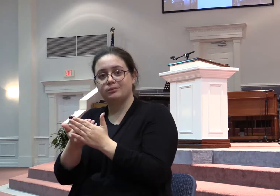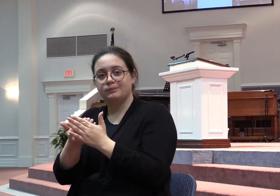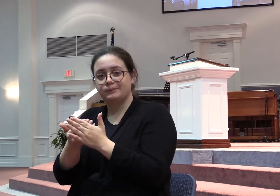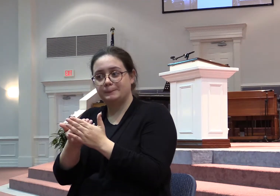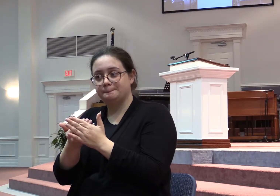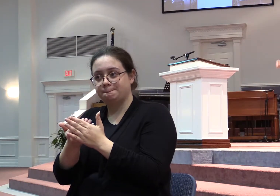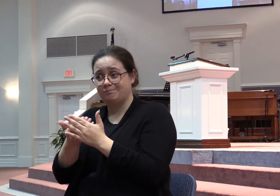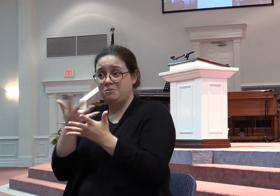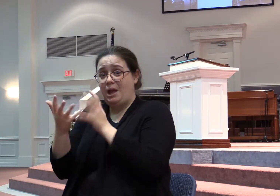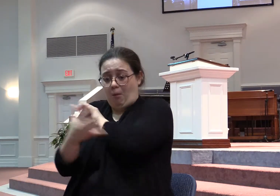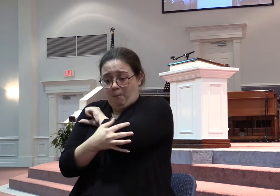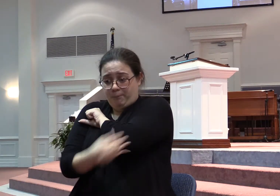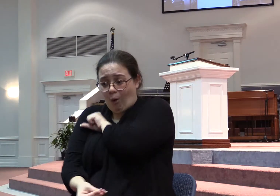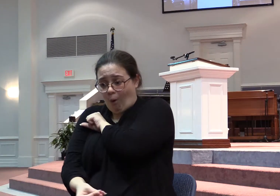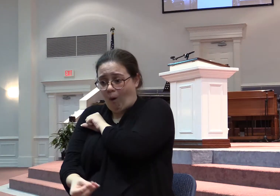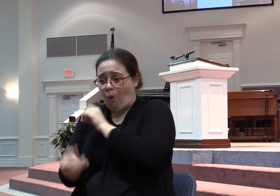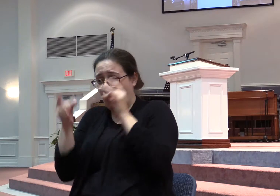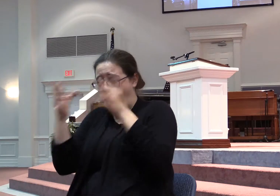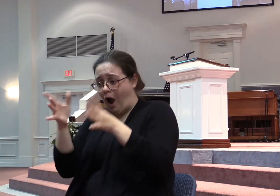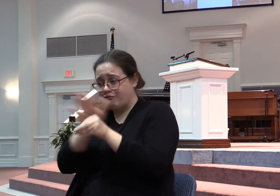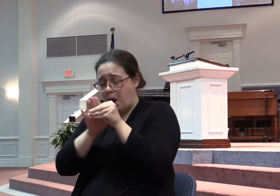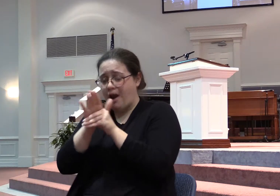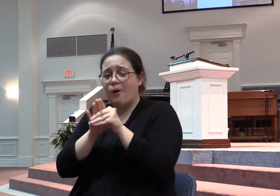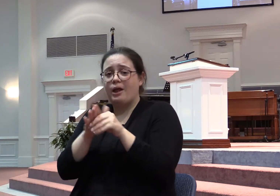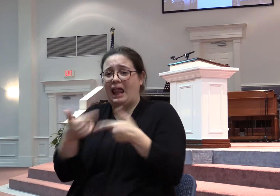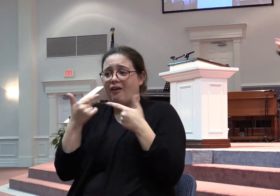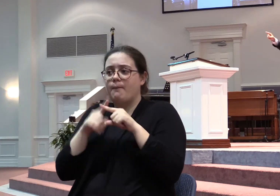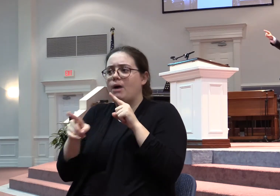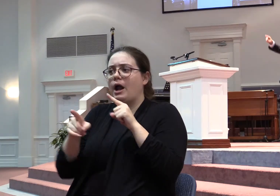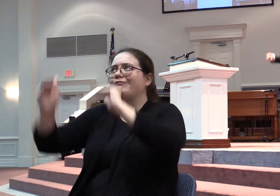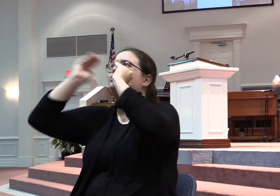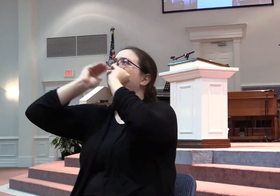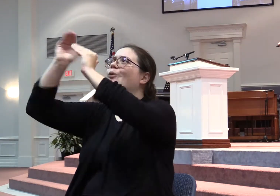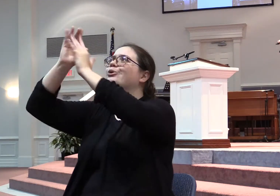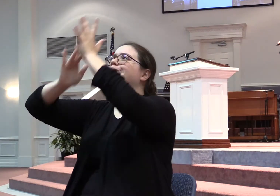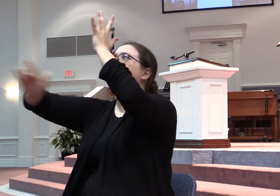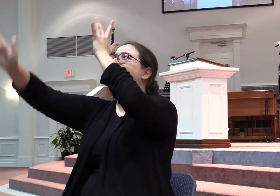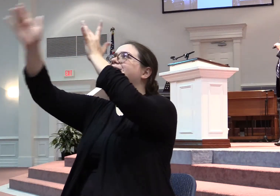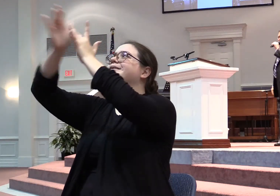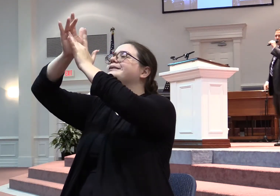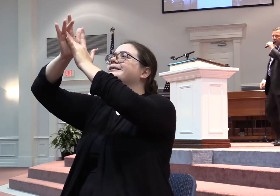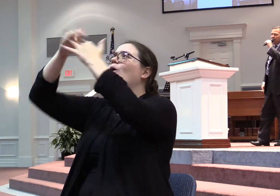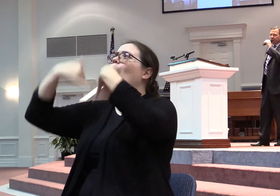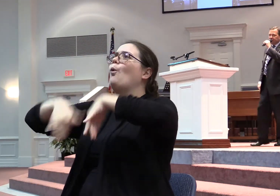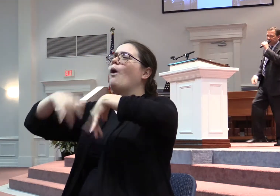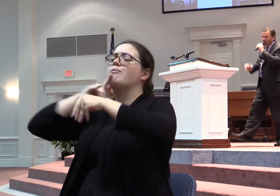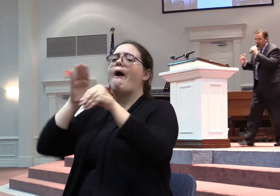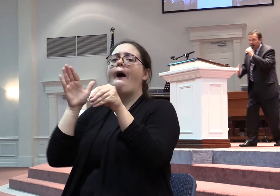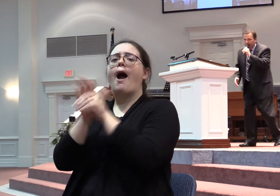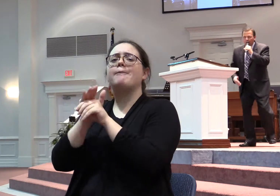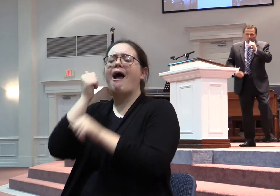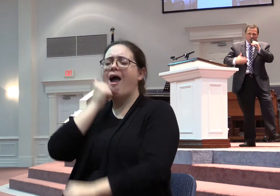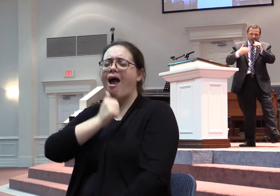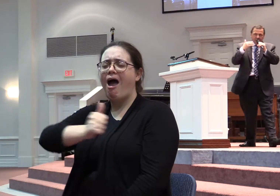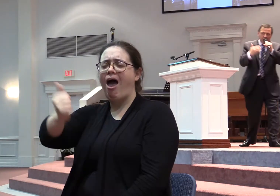You can be the poorest person from the worst part of the neighborhood, but you pitch your tents toward God, and I promise you every single